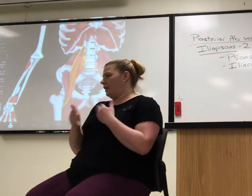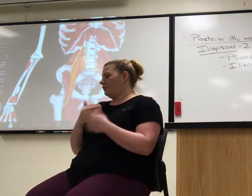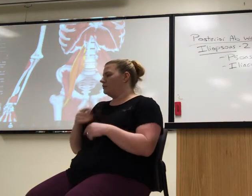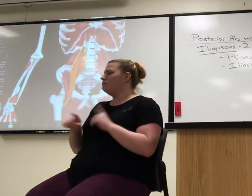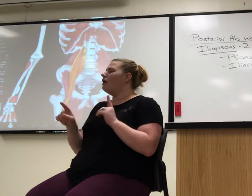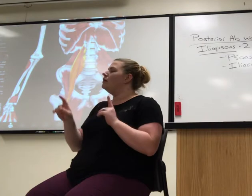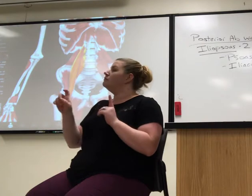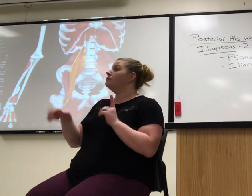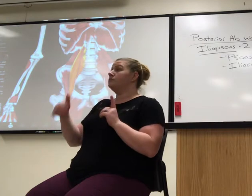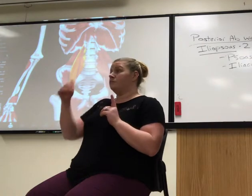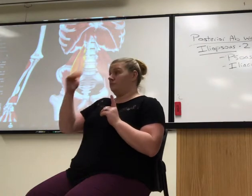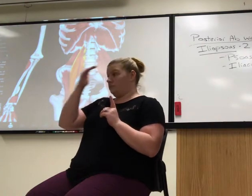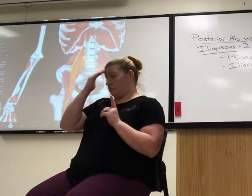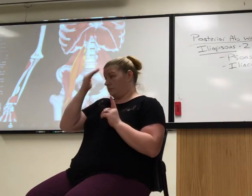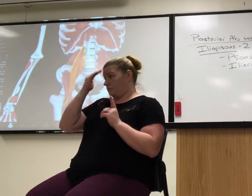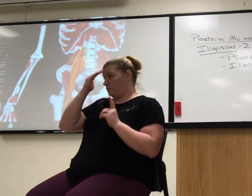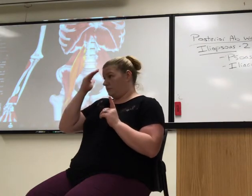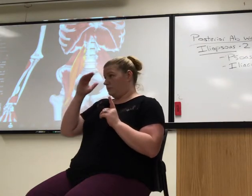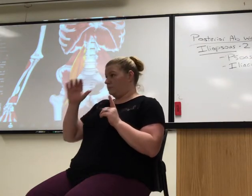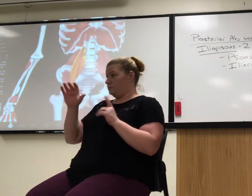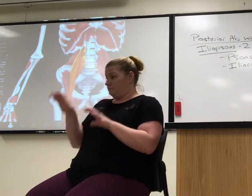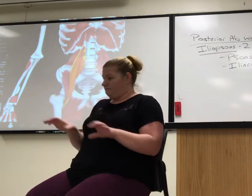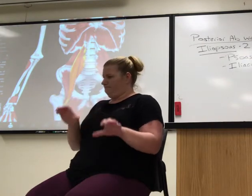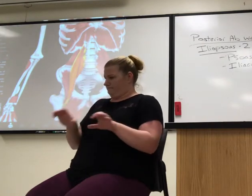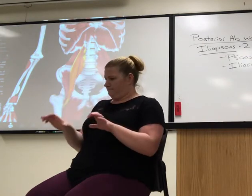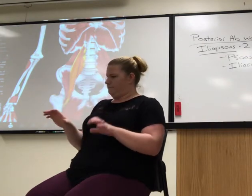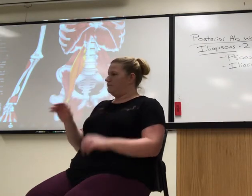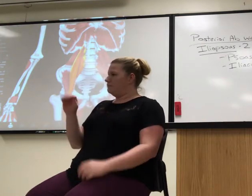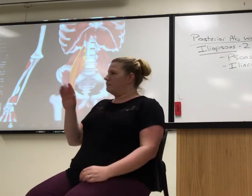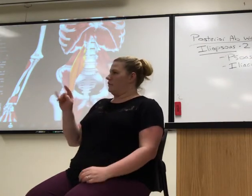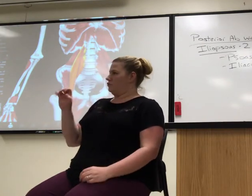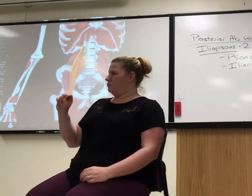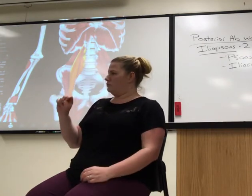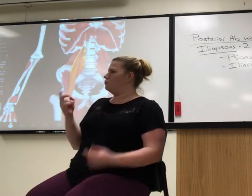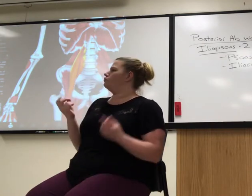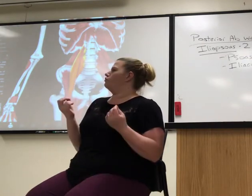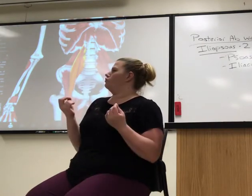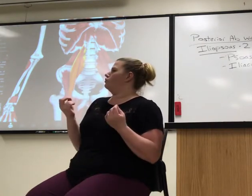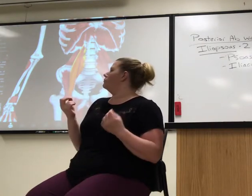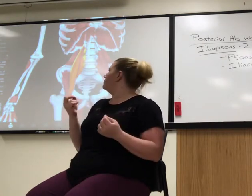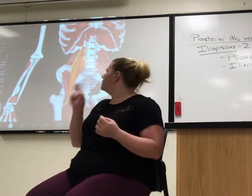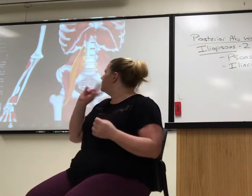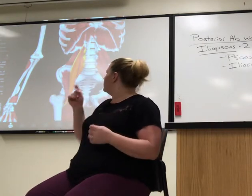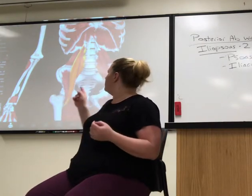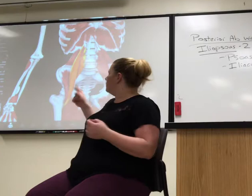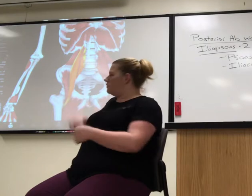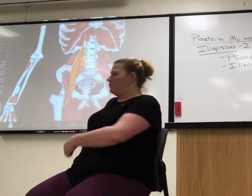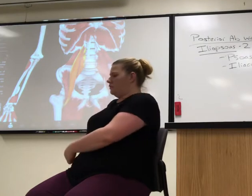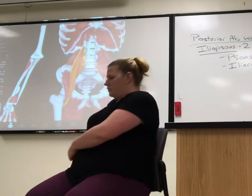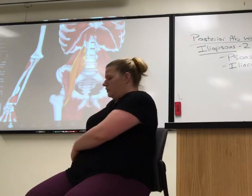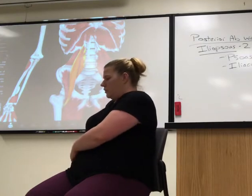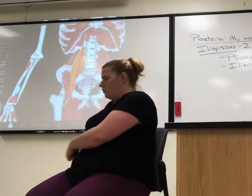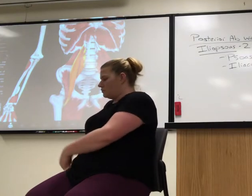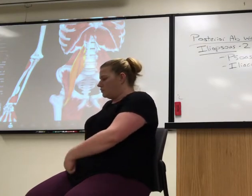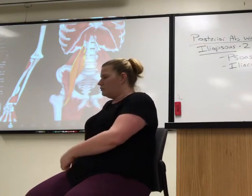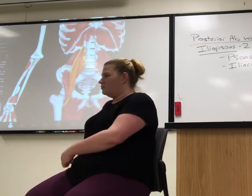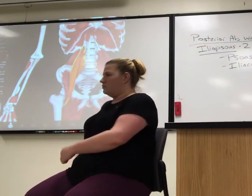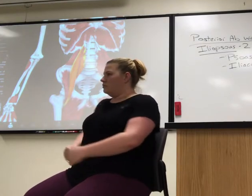But I do want you to know the action. Okay, so kind of look how it crosses the hip. It can move the hip joint.